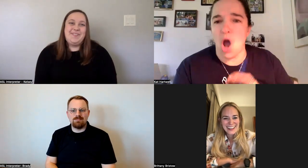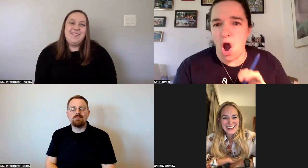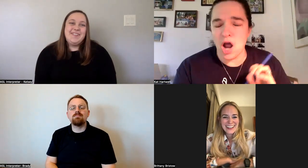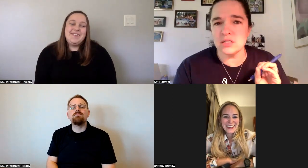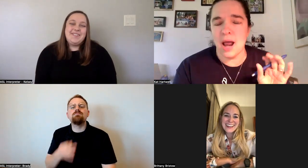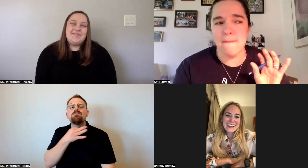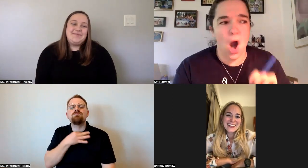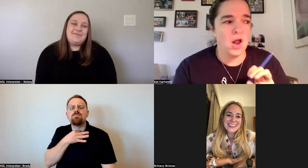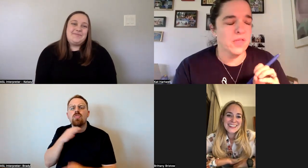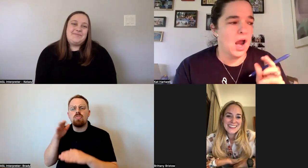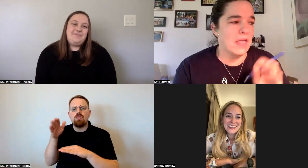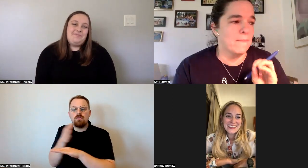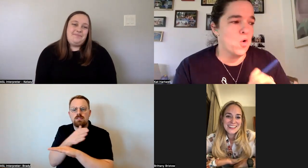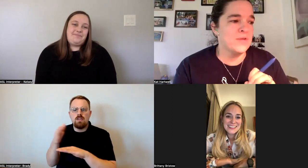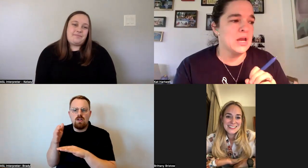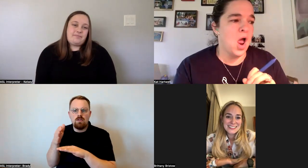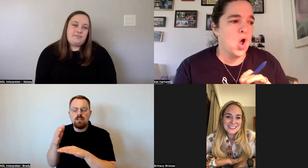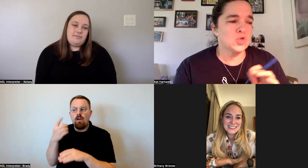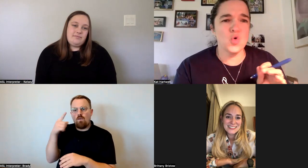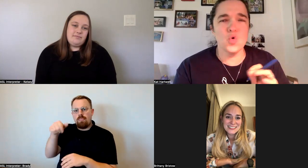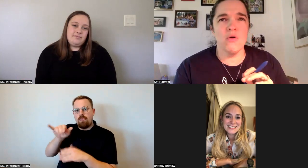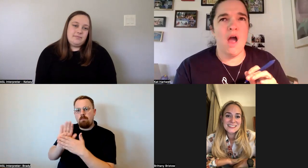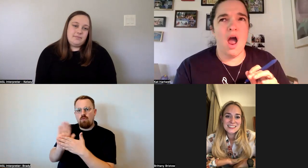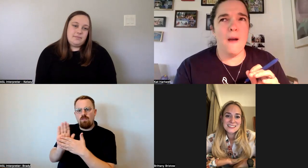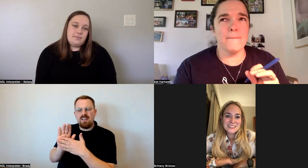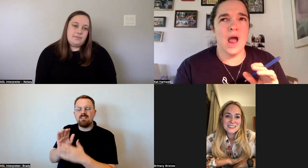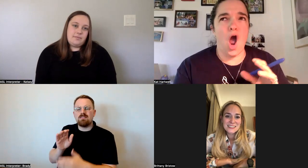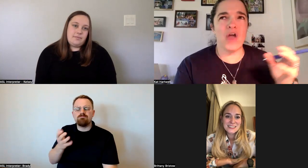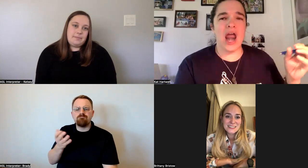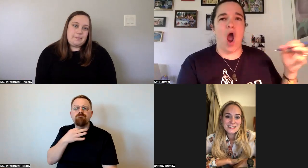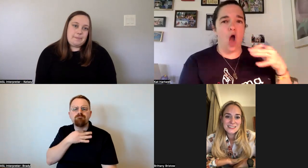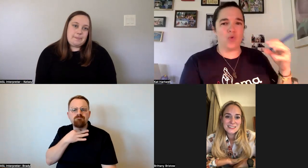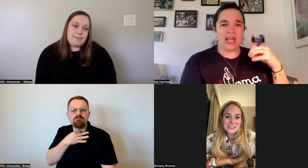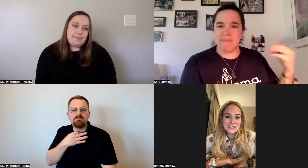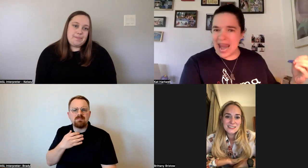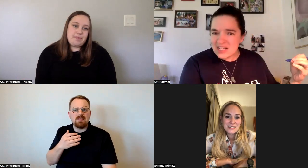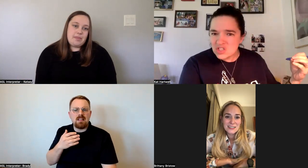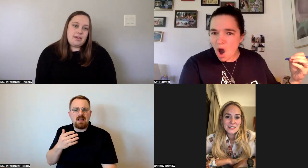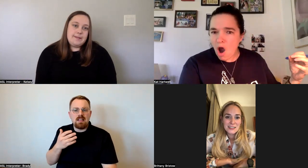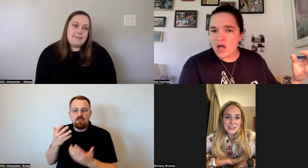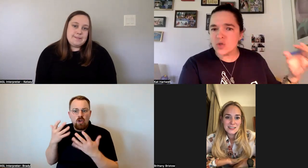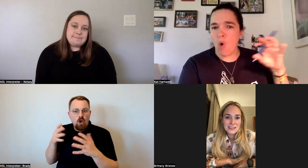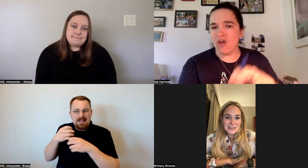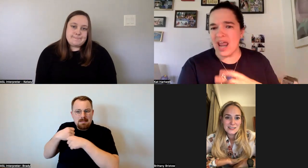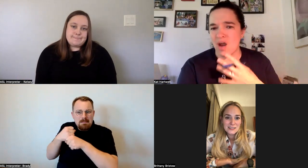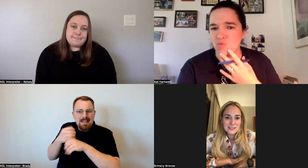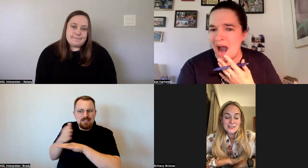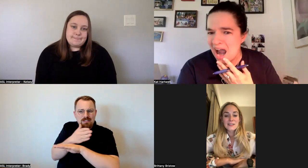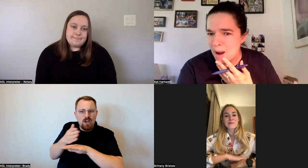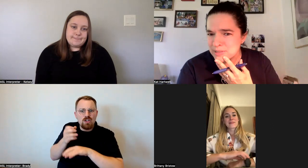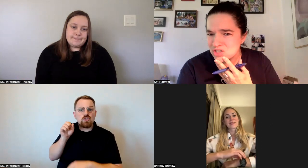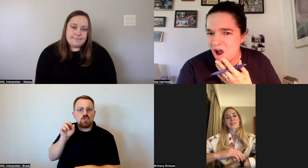So the Dawn part in the movie through are they already made Dawn, or are